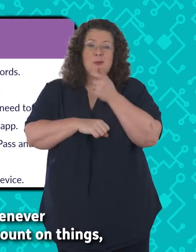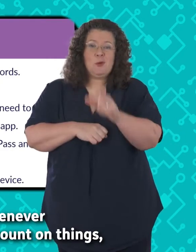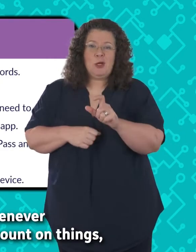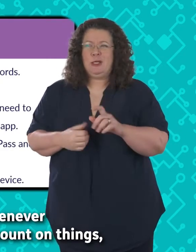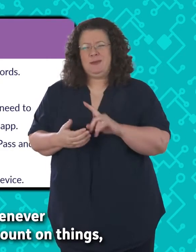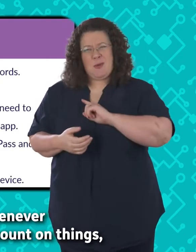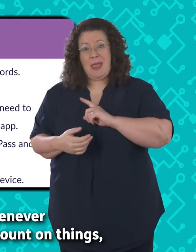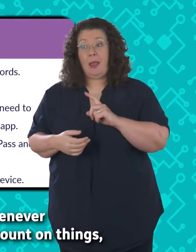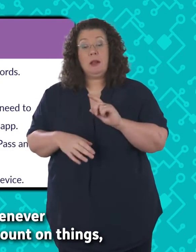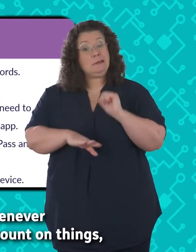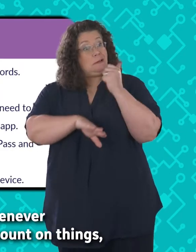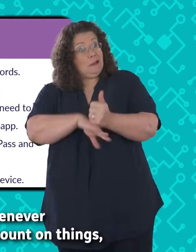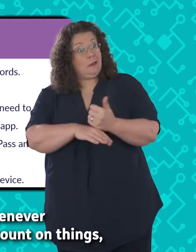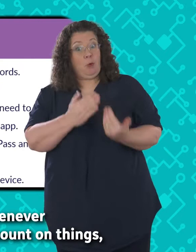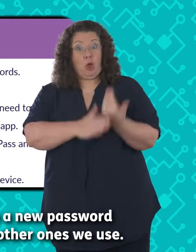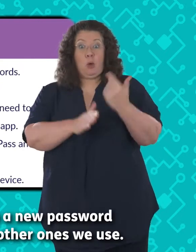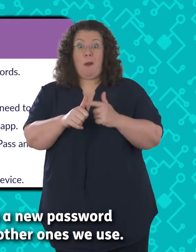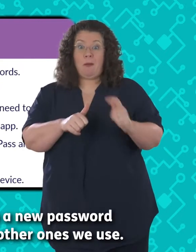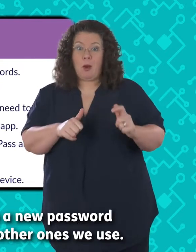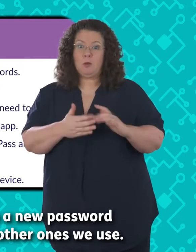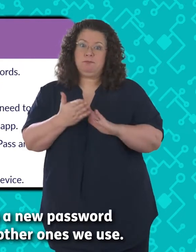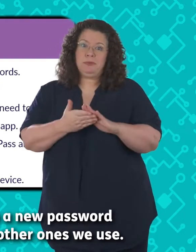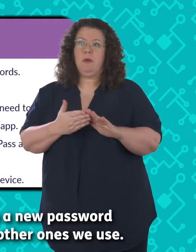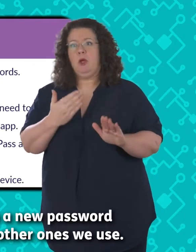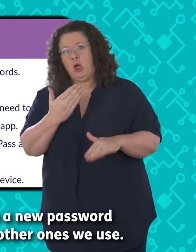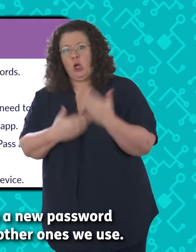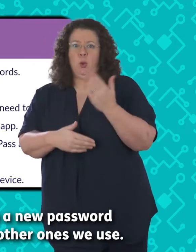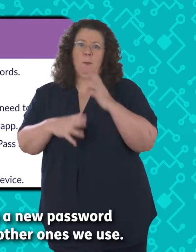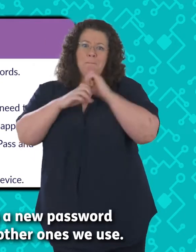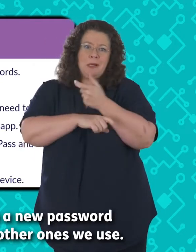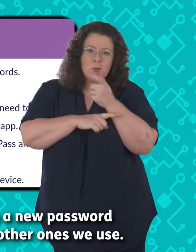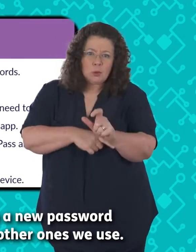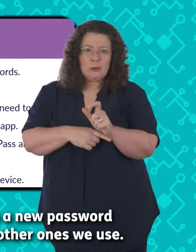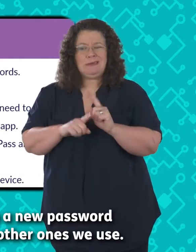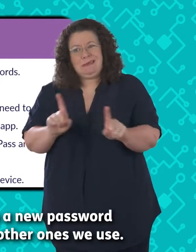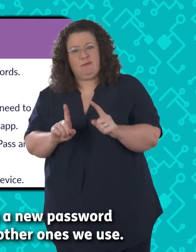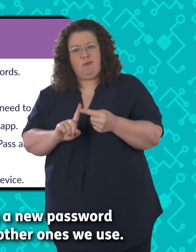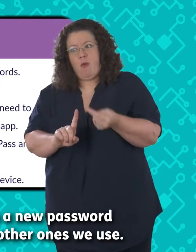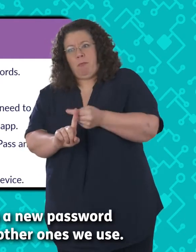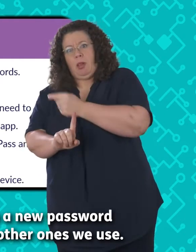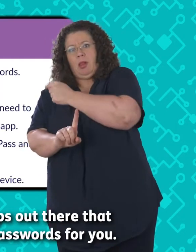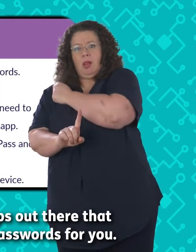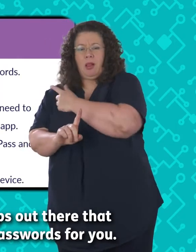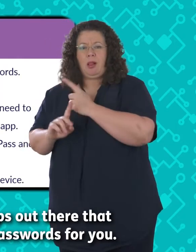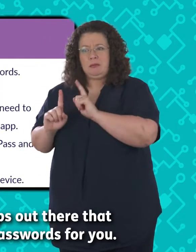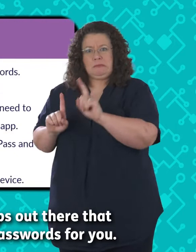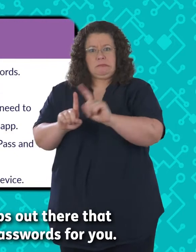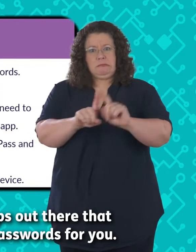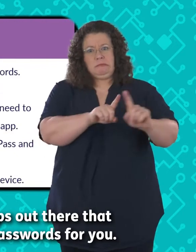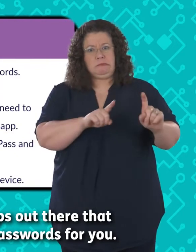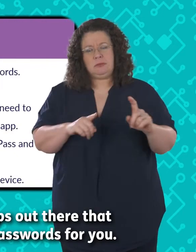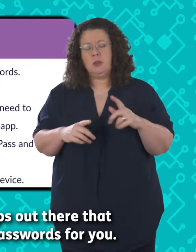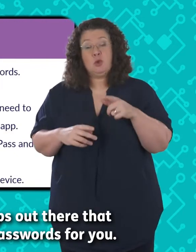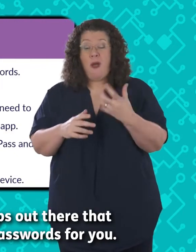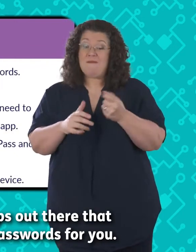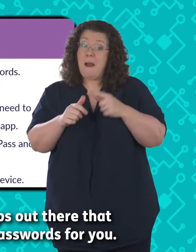because whenever we set up a new account on things, we are meant to have a new password that's different to the other ones we use. So there are some apps out there that will